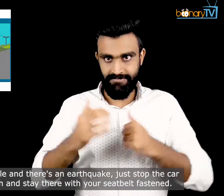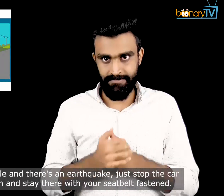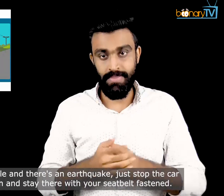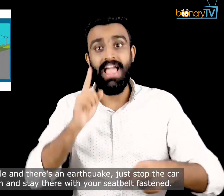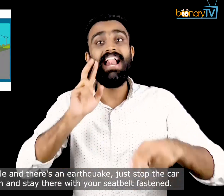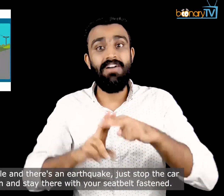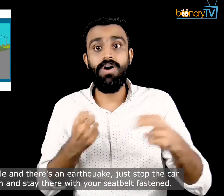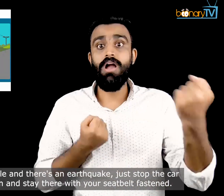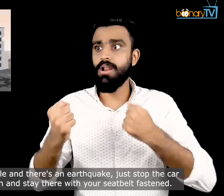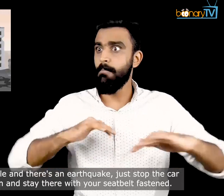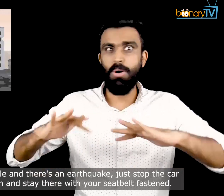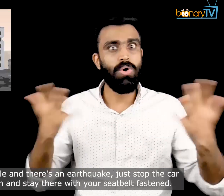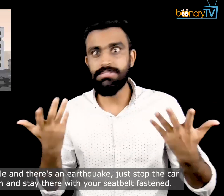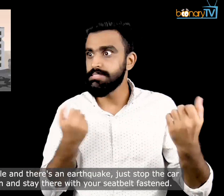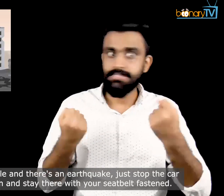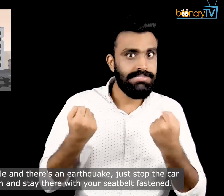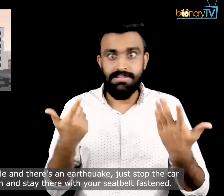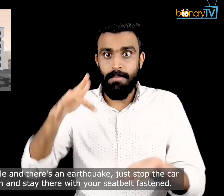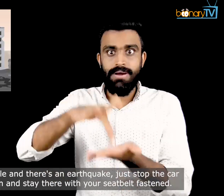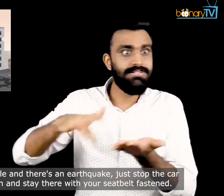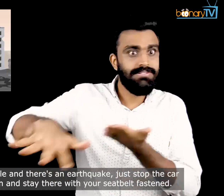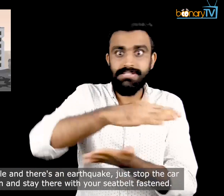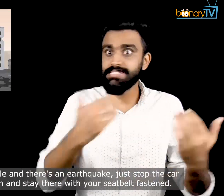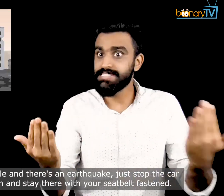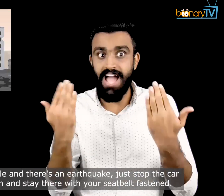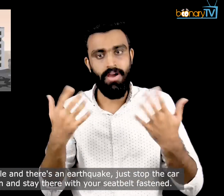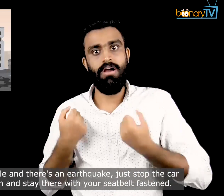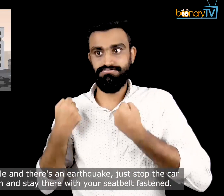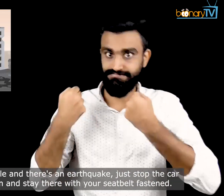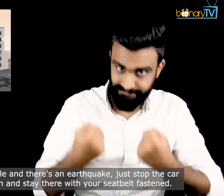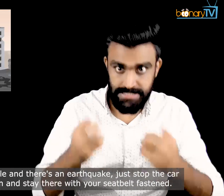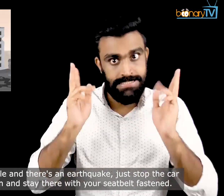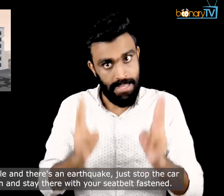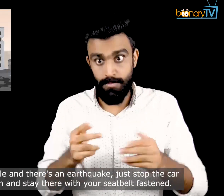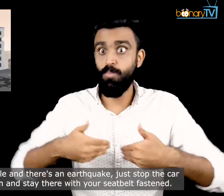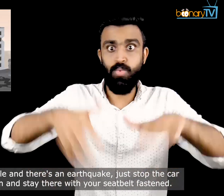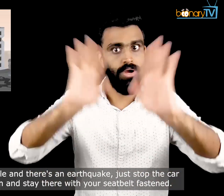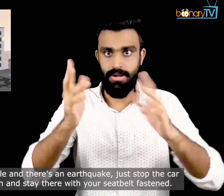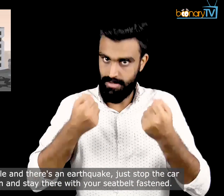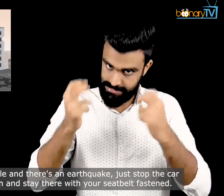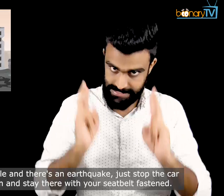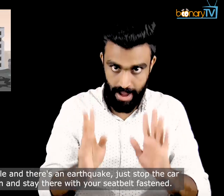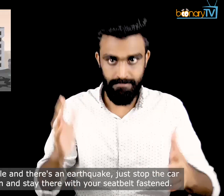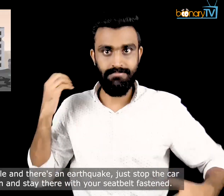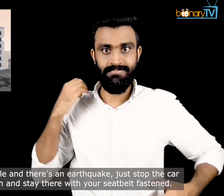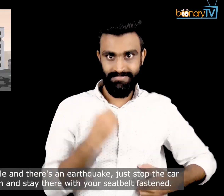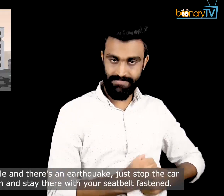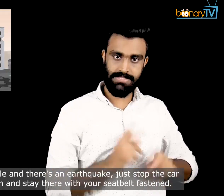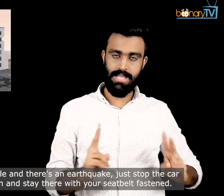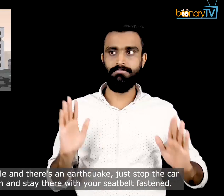you're in a vehicle and there's an earthquake, just stop the car to a clear location and stay there with your seatbelt